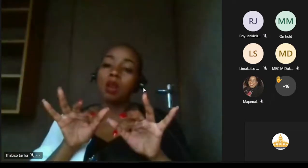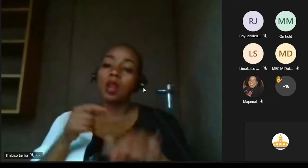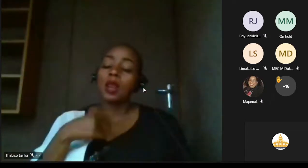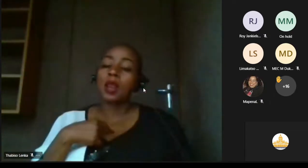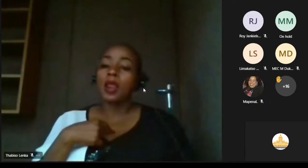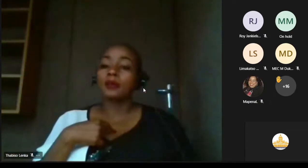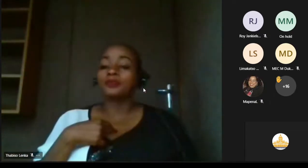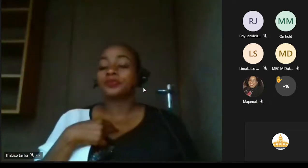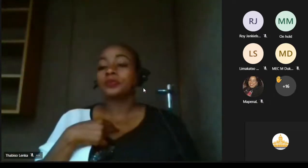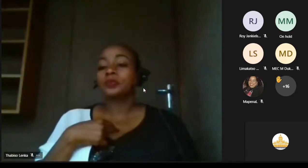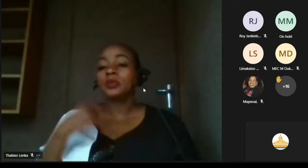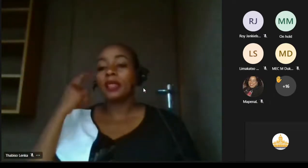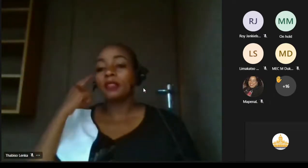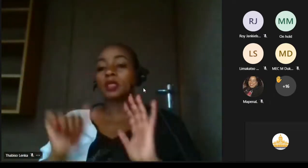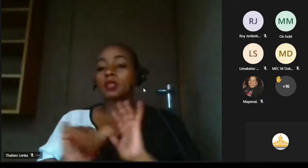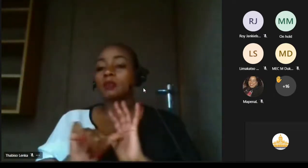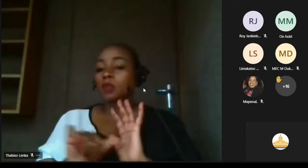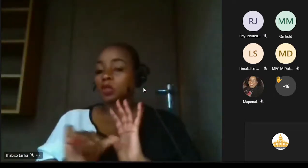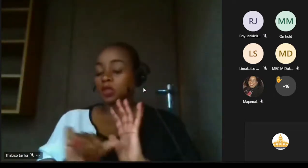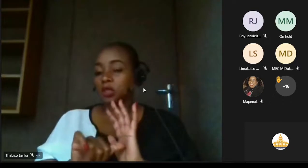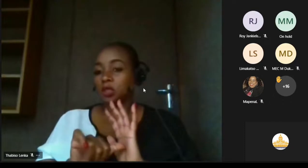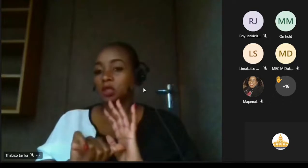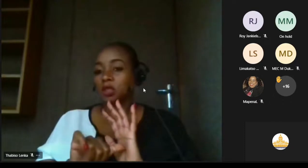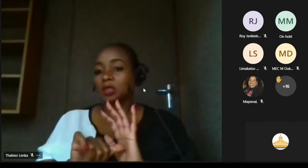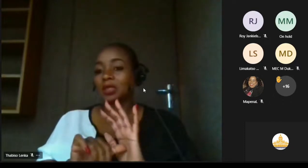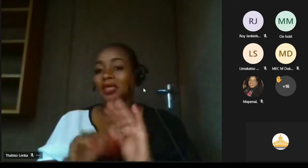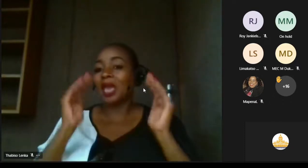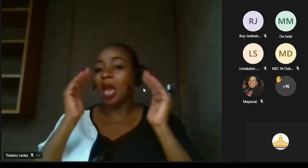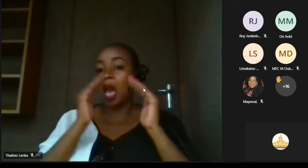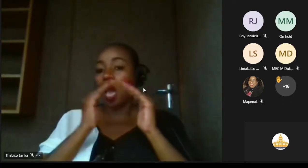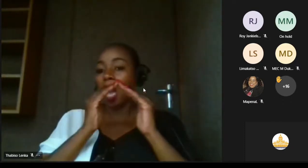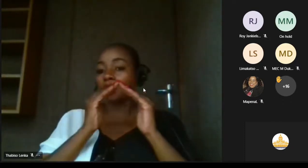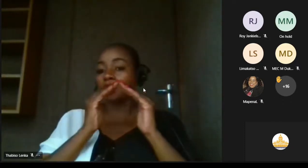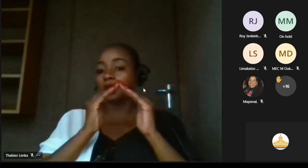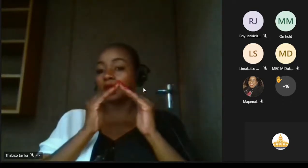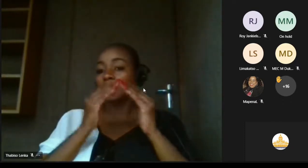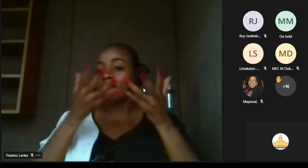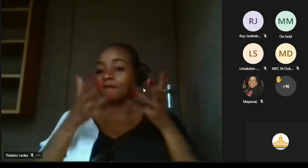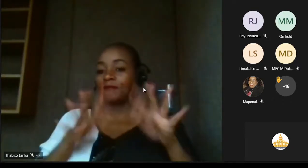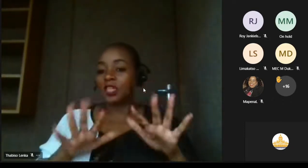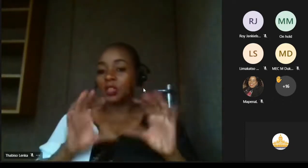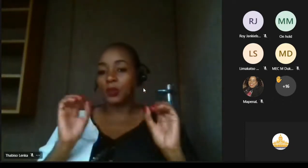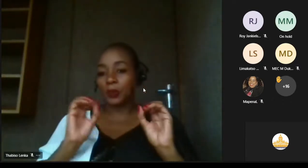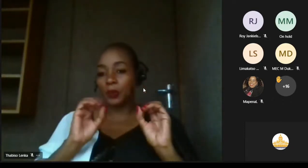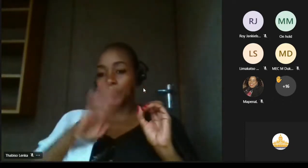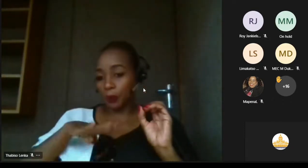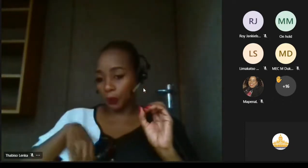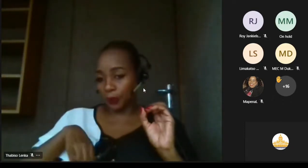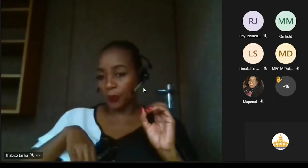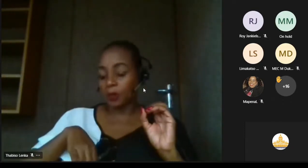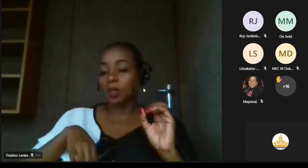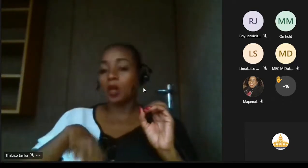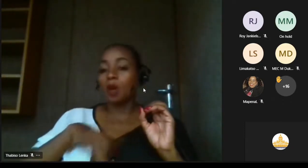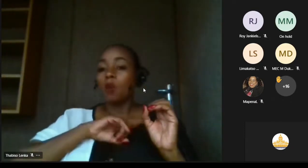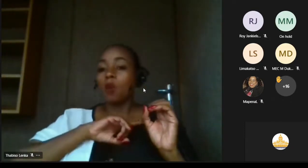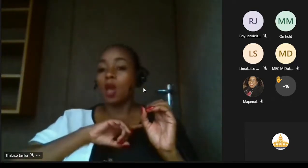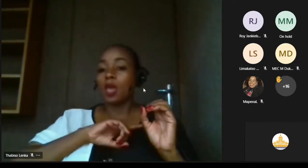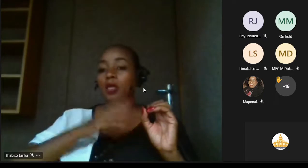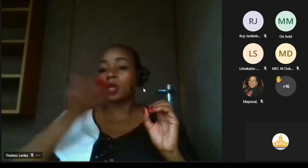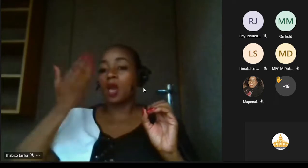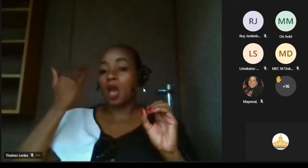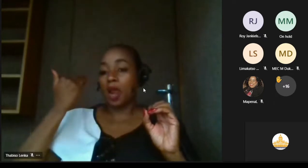elder. Buwe ka taba ena ya di incomplete houses ka ga province ya rona ya Free State eo e leng hore nako